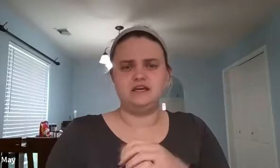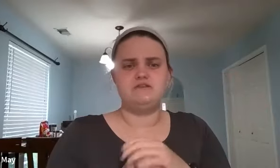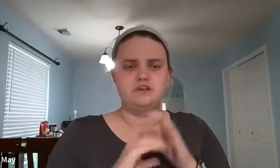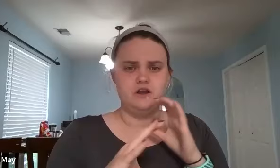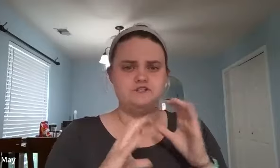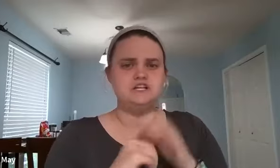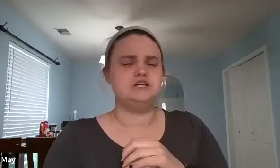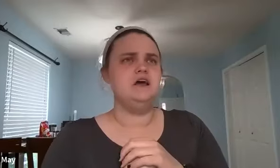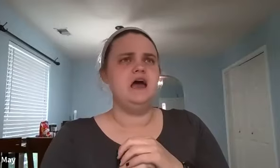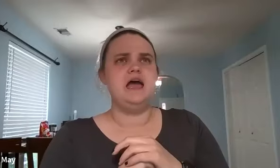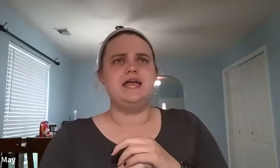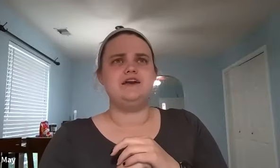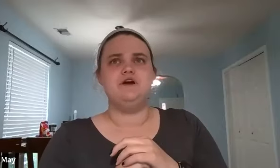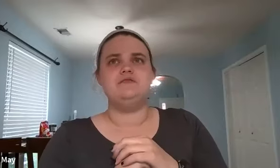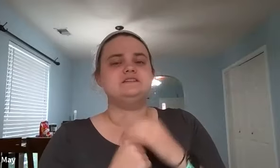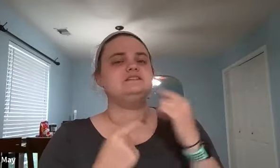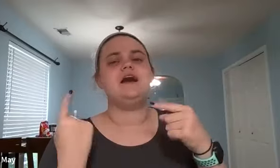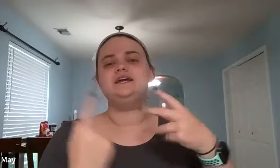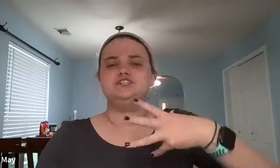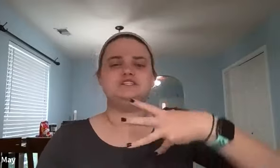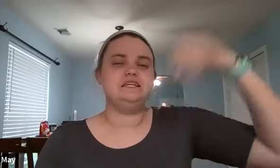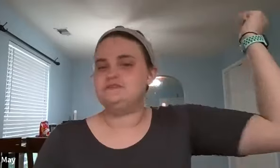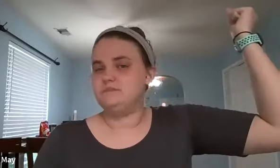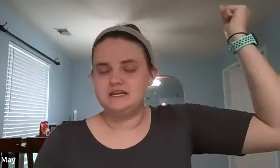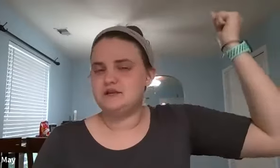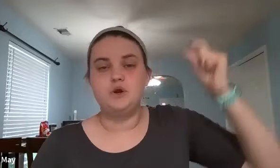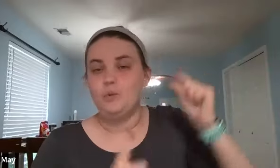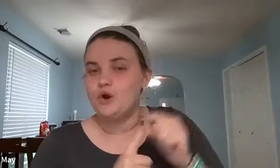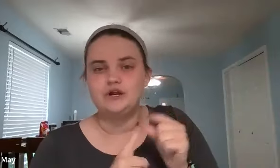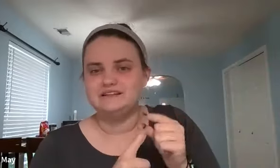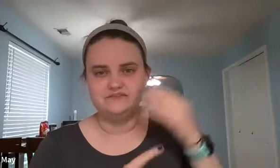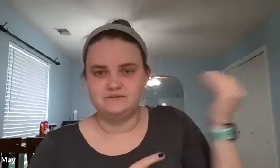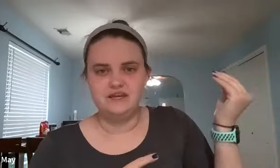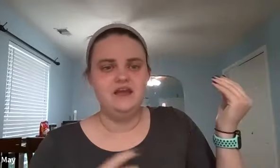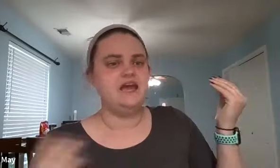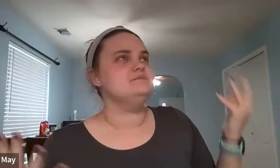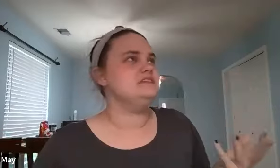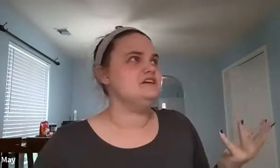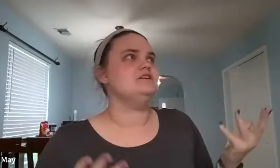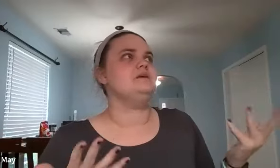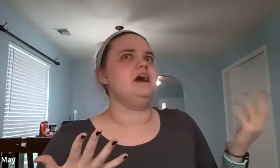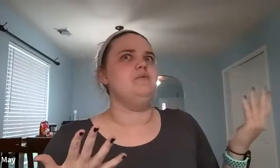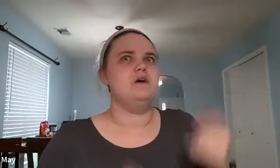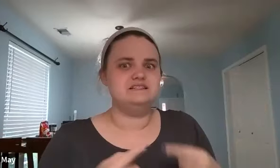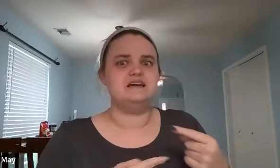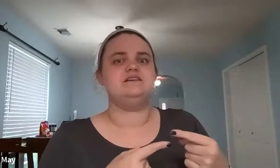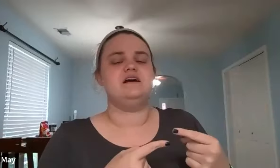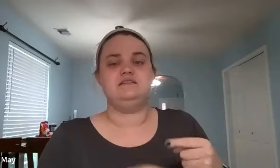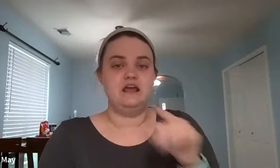and having a conversation, and the sign just leaves me. It's like when a word leaves me, and I'm sitting there and I'm like, what is that sign? And